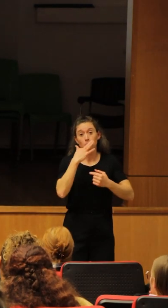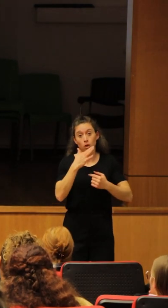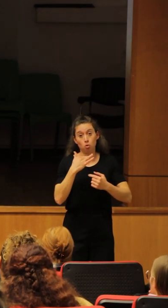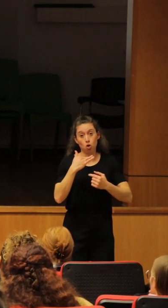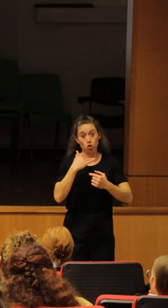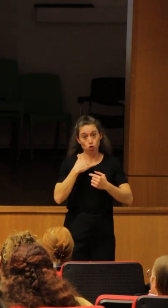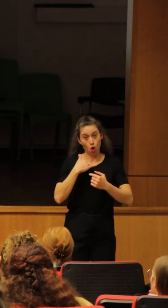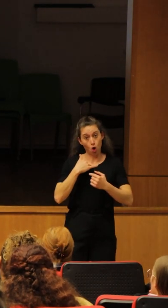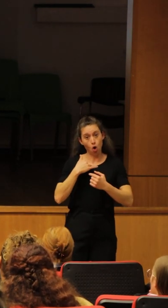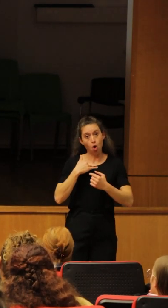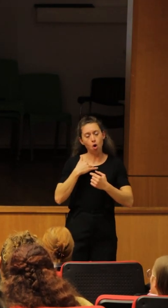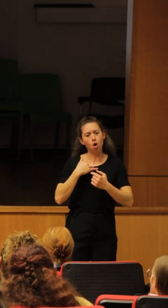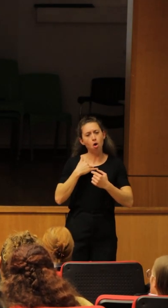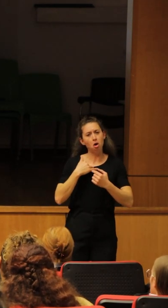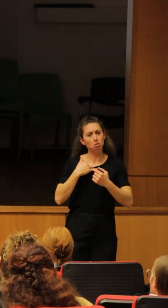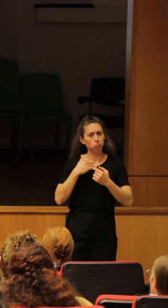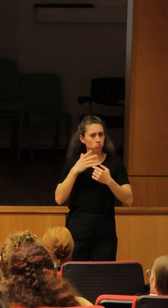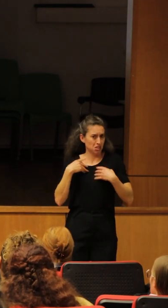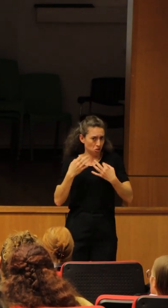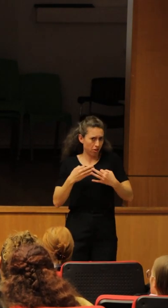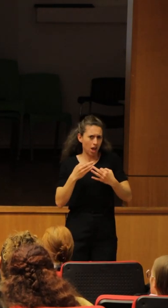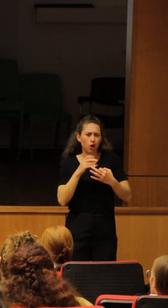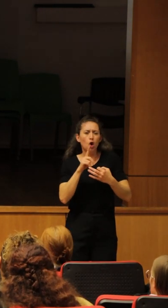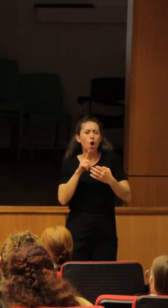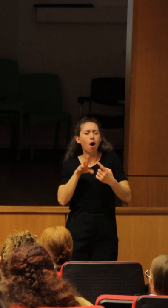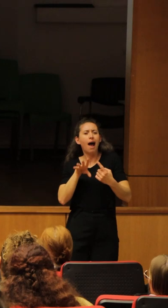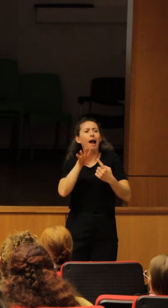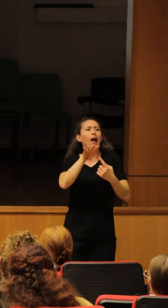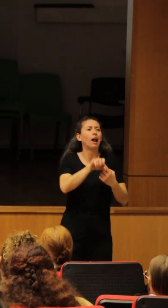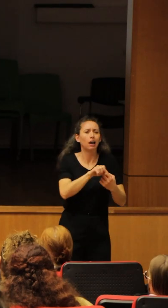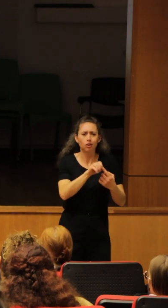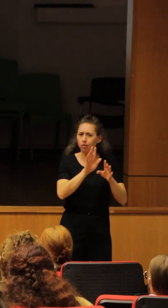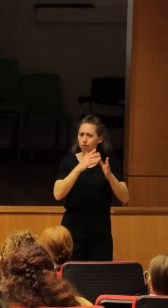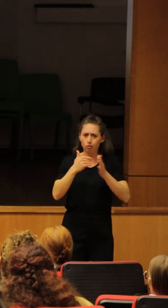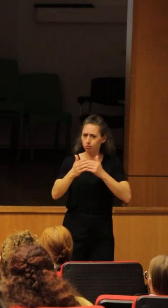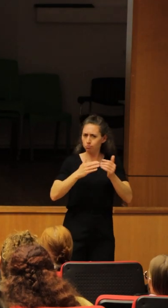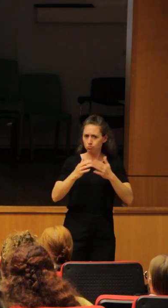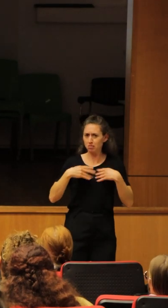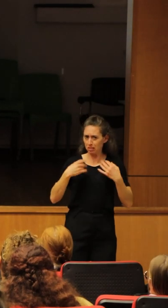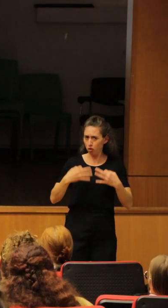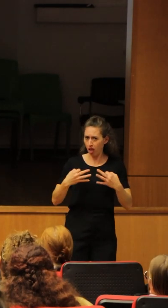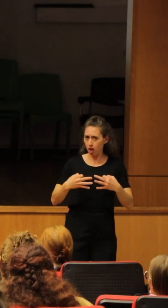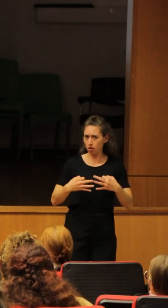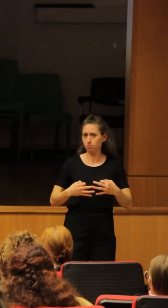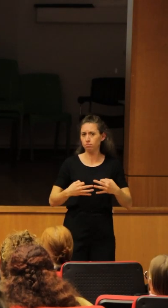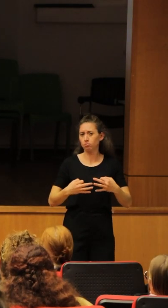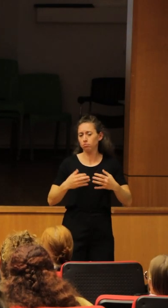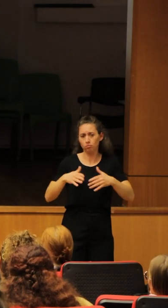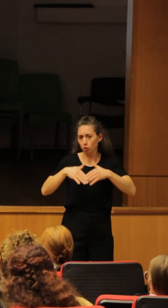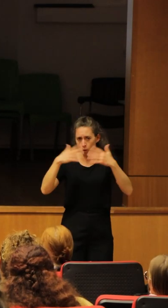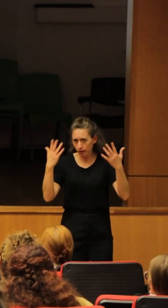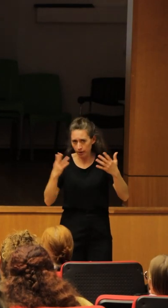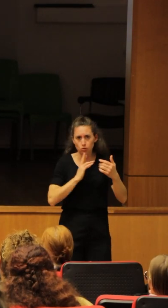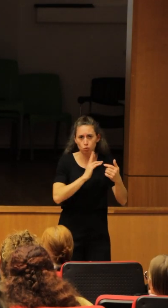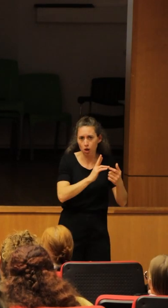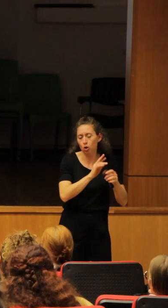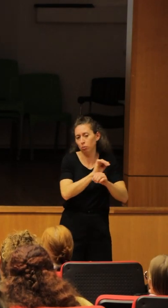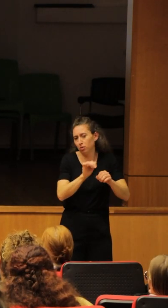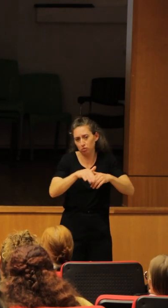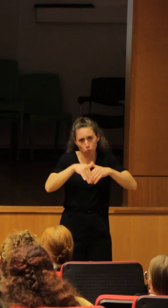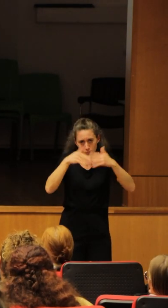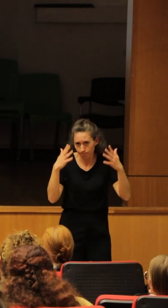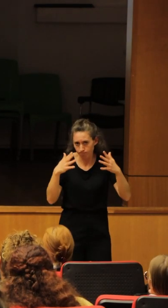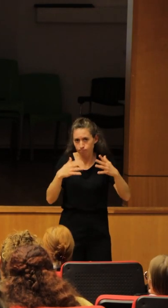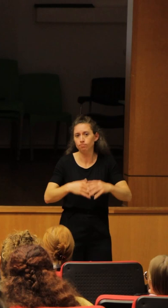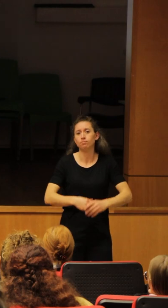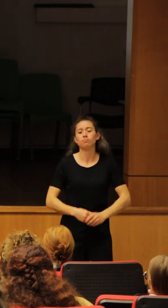yo esté bien con no llegar al resultado. Whatever the result is, because the result is also very abstract. Cualquiera sea el resultado, que puede ser cualquiera.